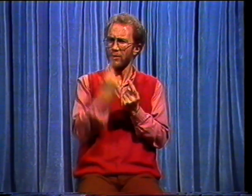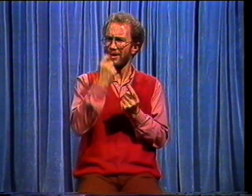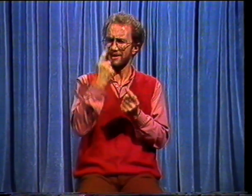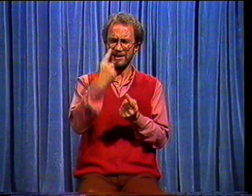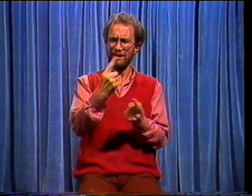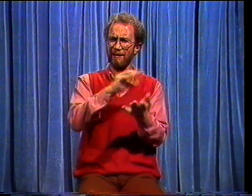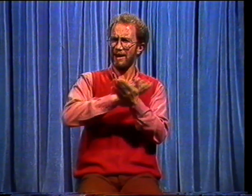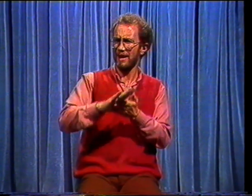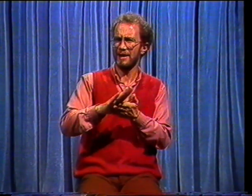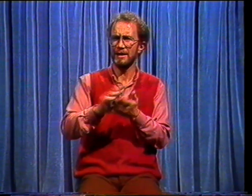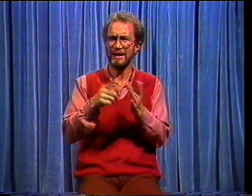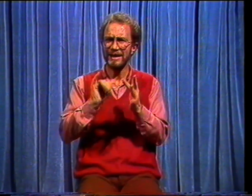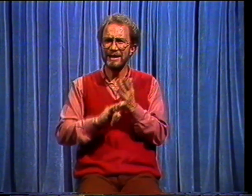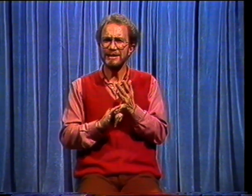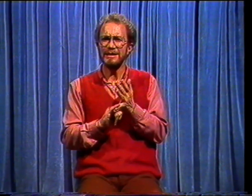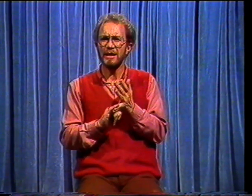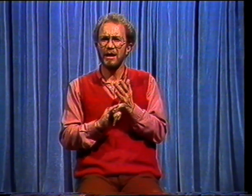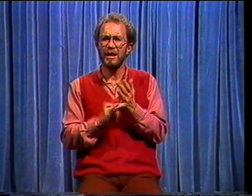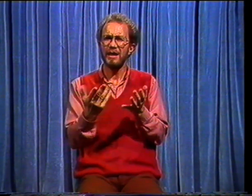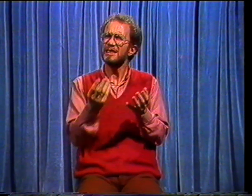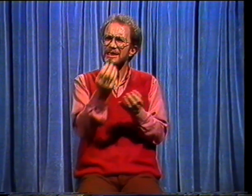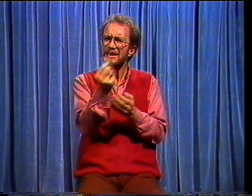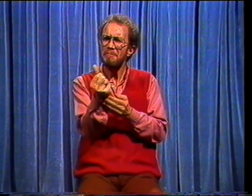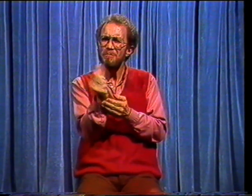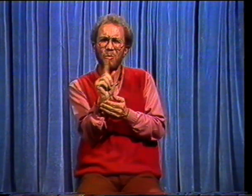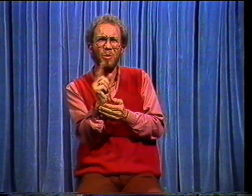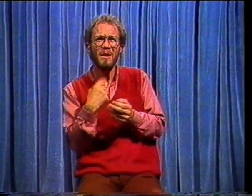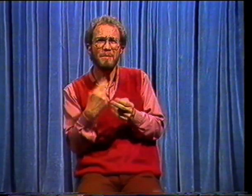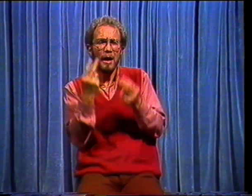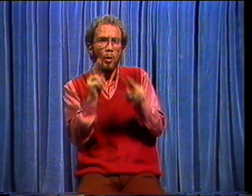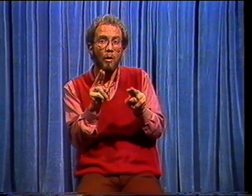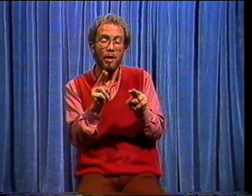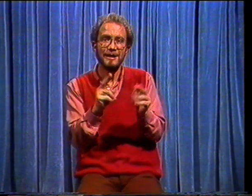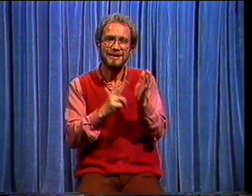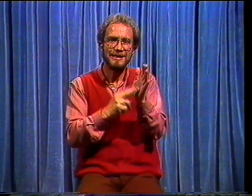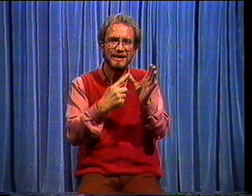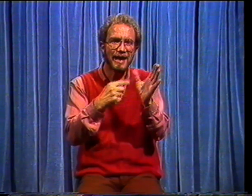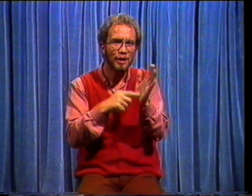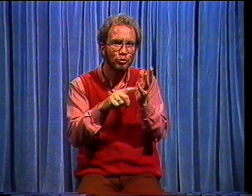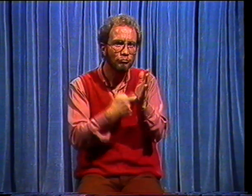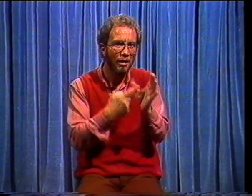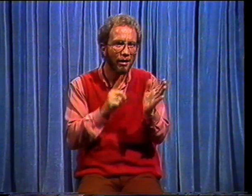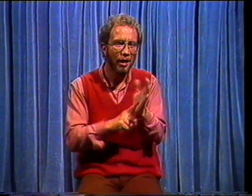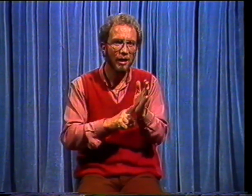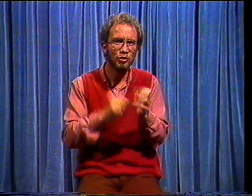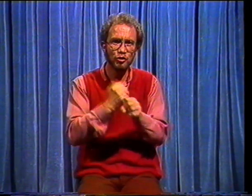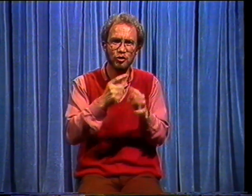And the other thing we can see very clearly is that there is some what we might call natural gesture.